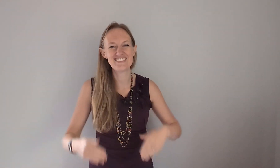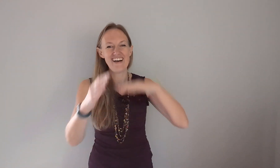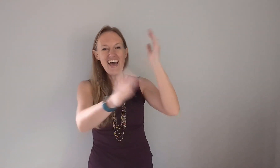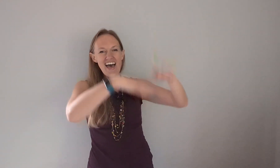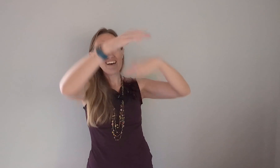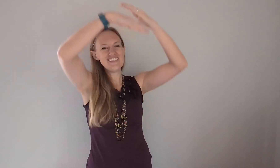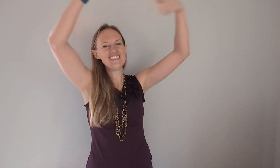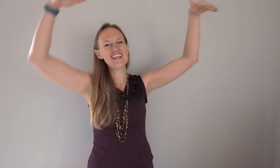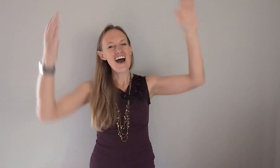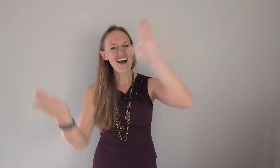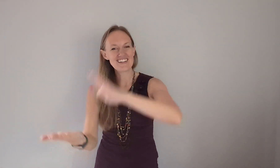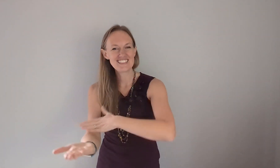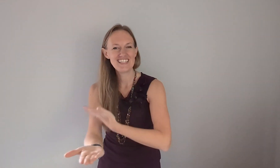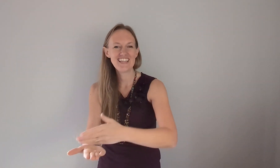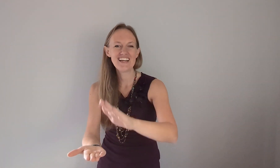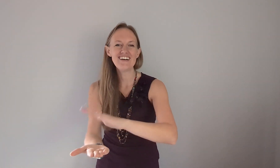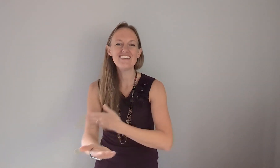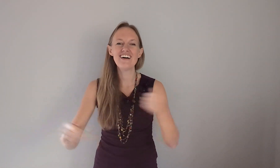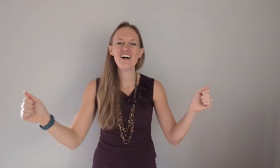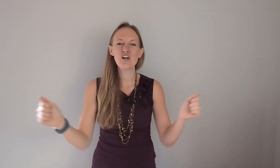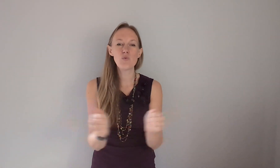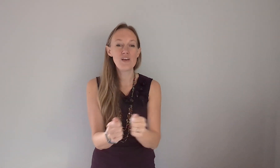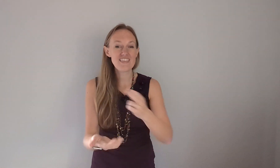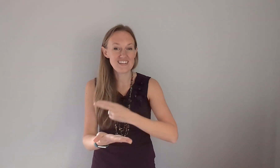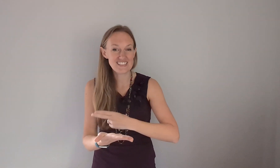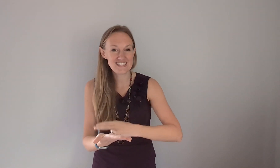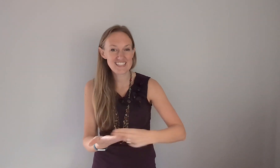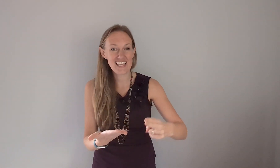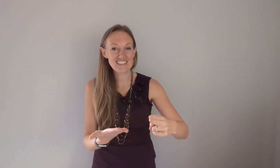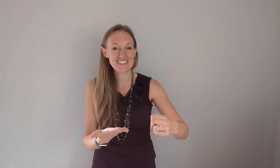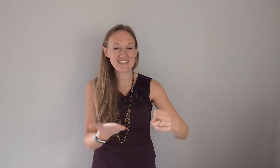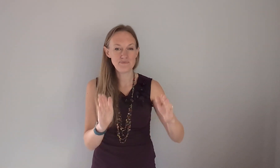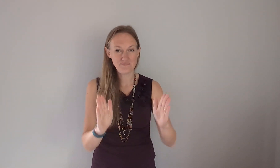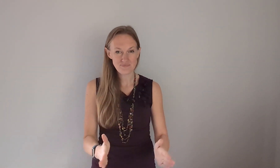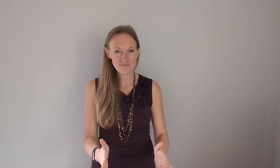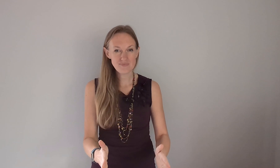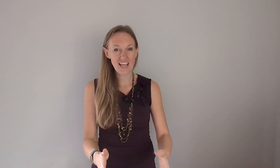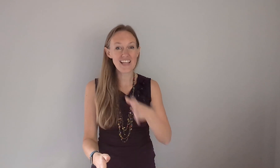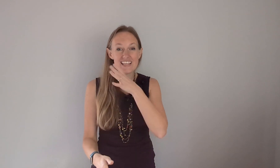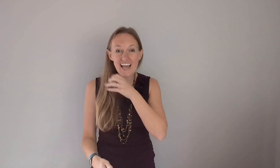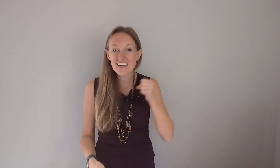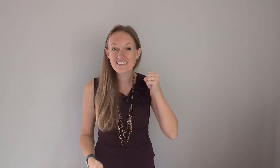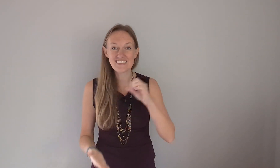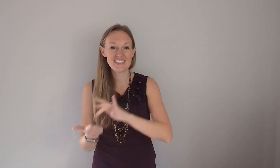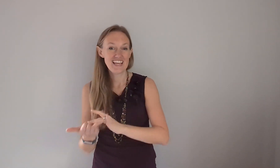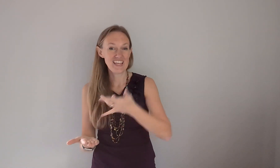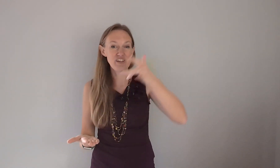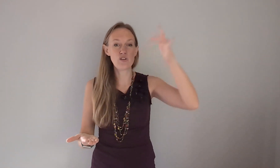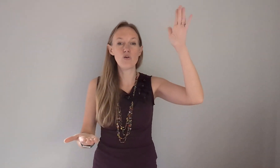So heavens are singing along with the saints and the elders in